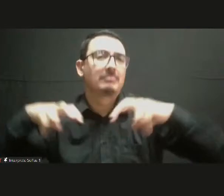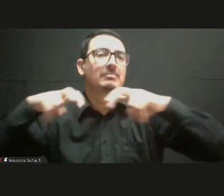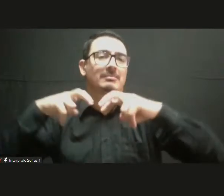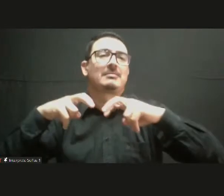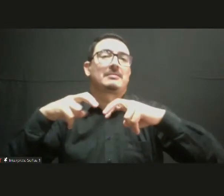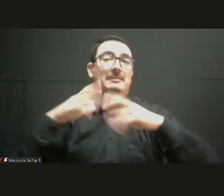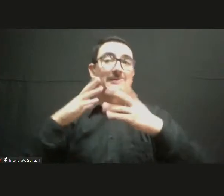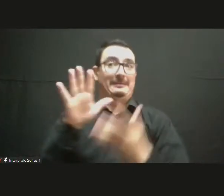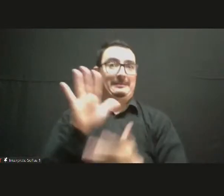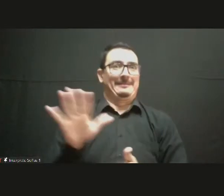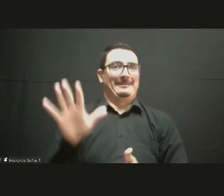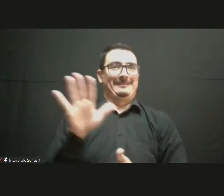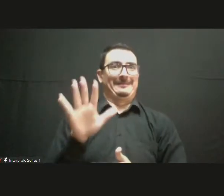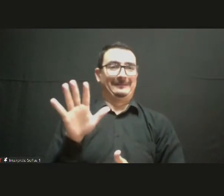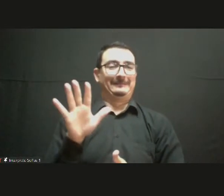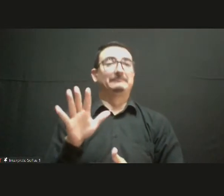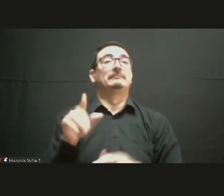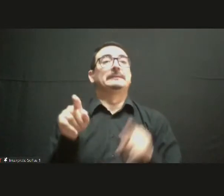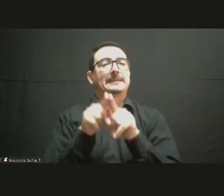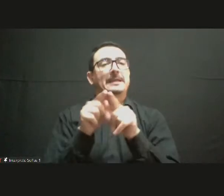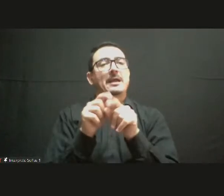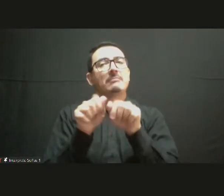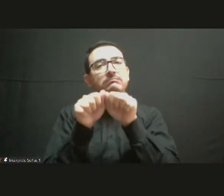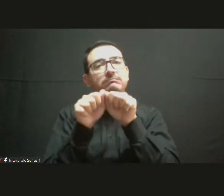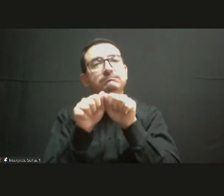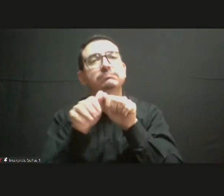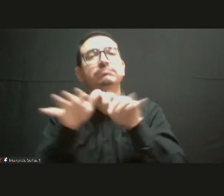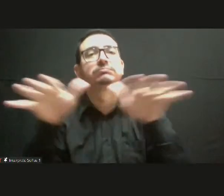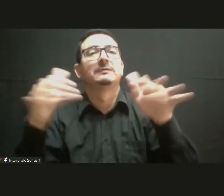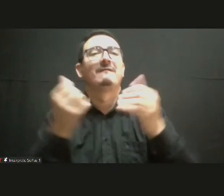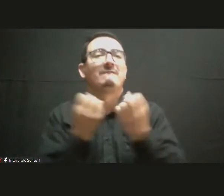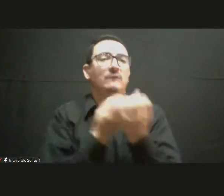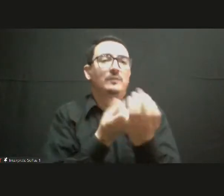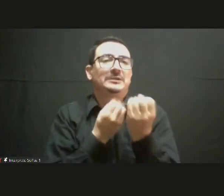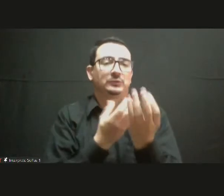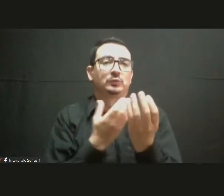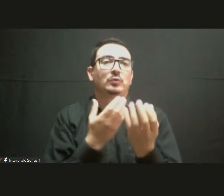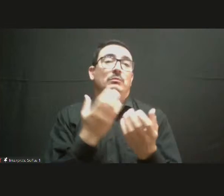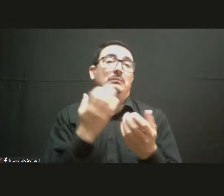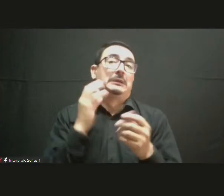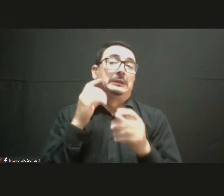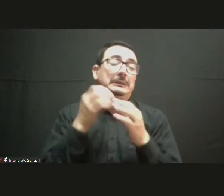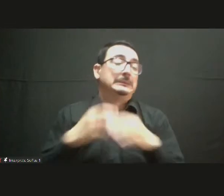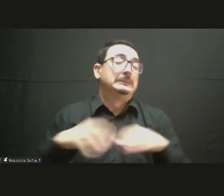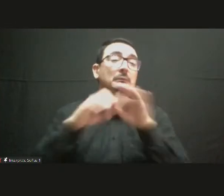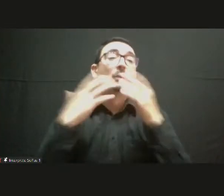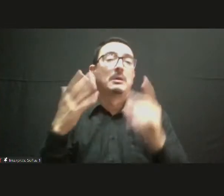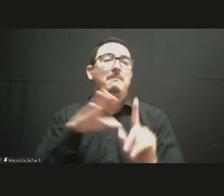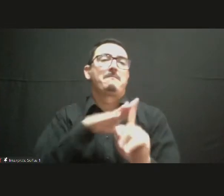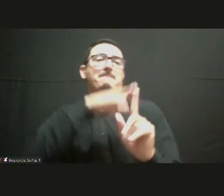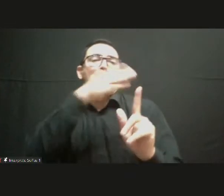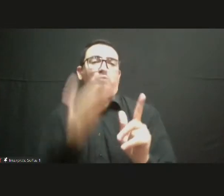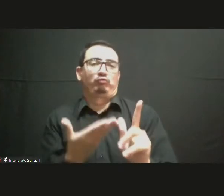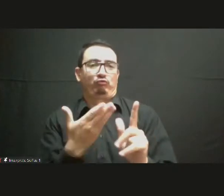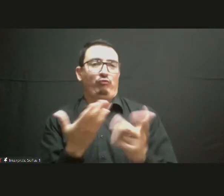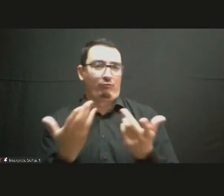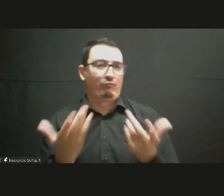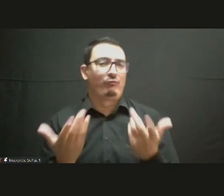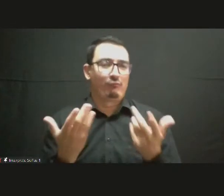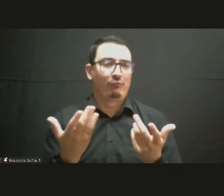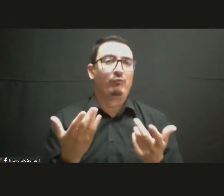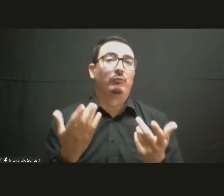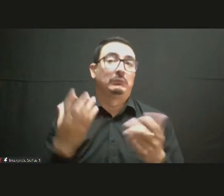Stamp for healthier tourism, and added to the stamp, there's a mobile